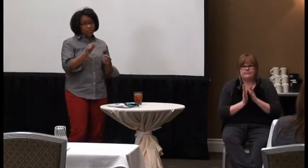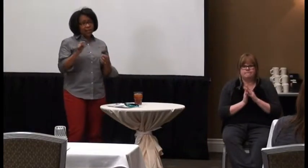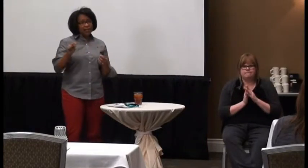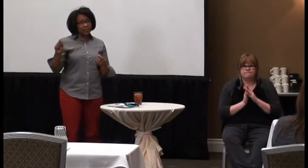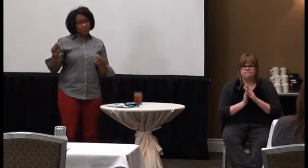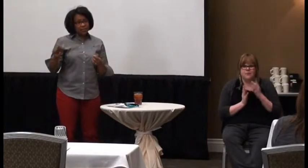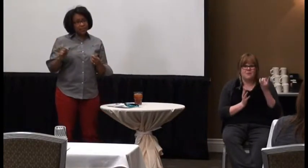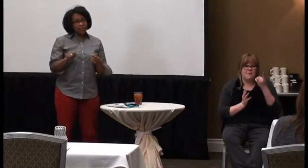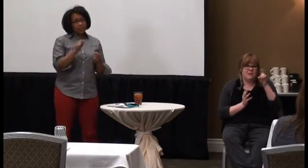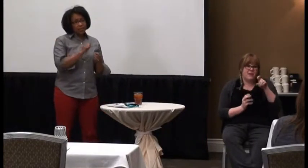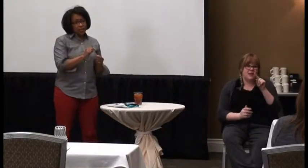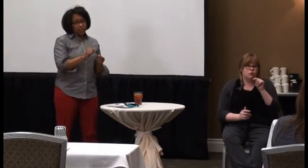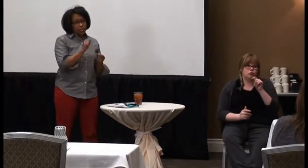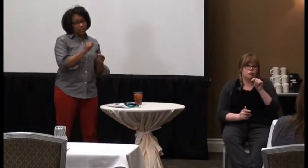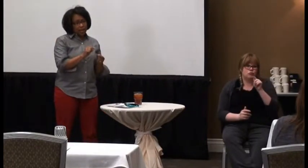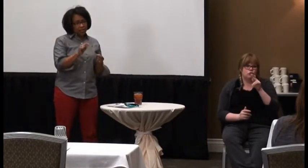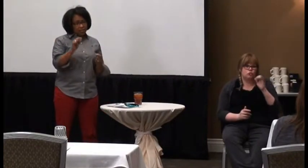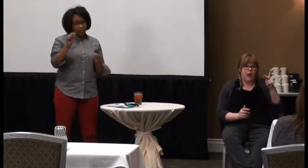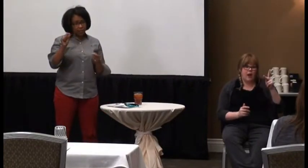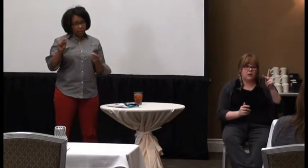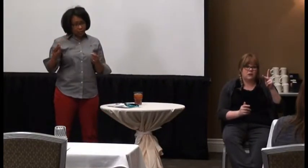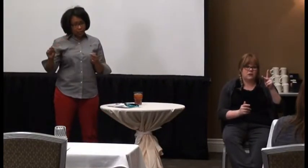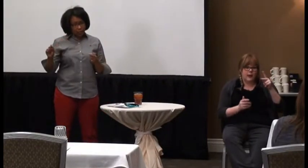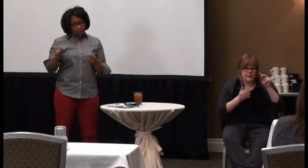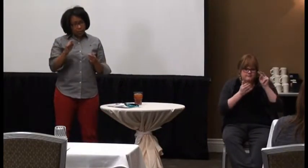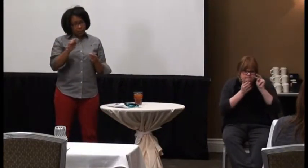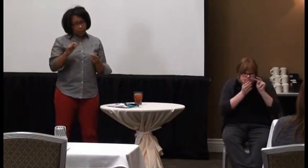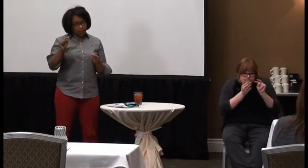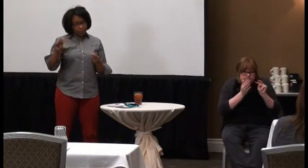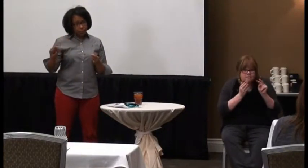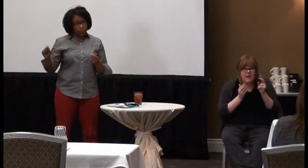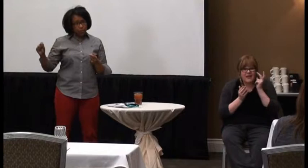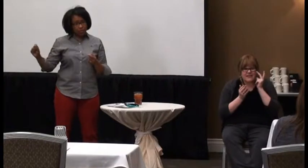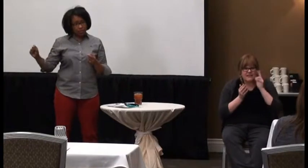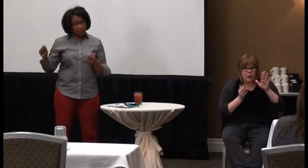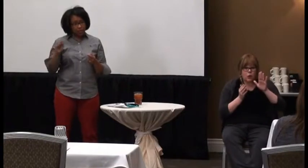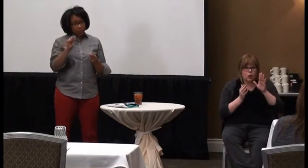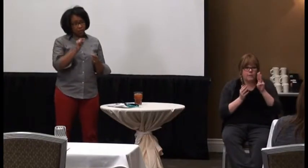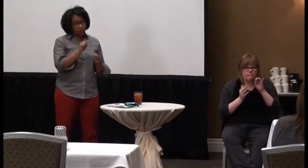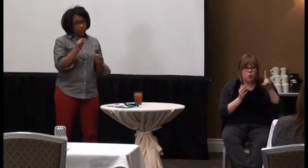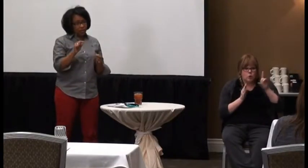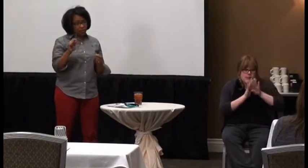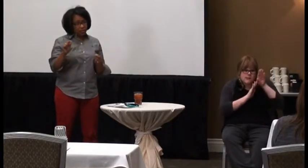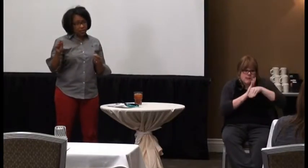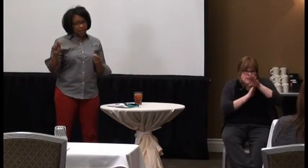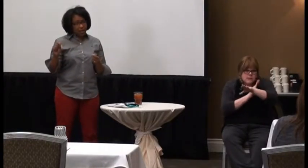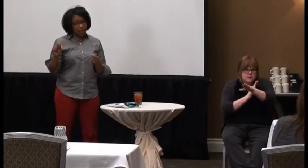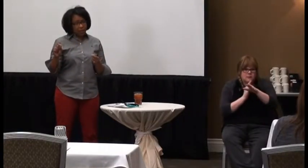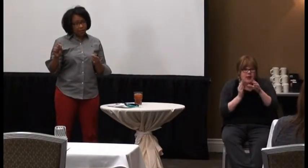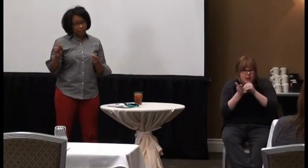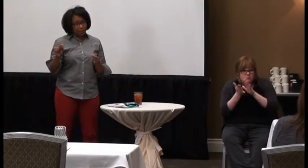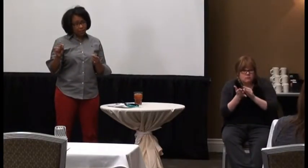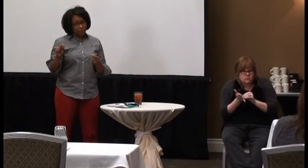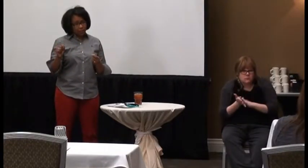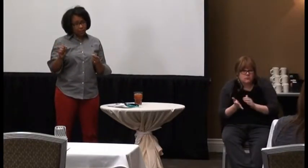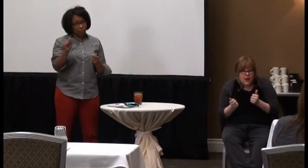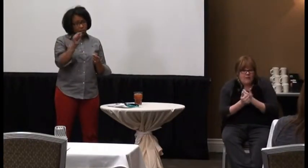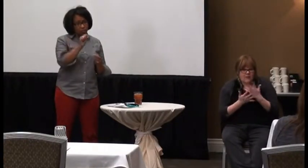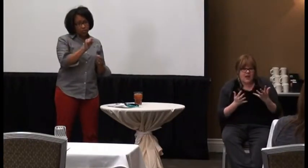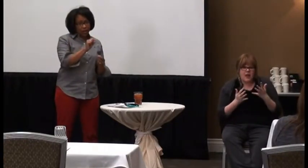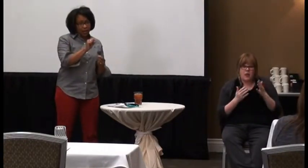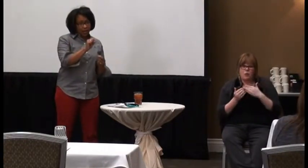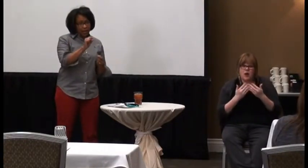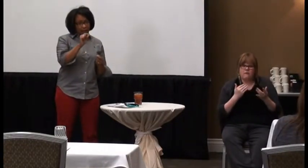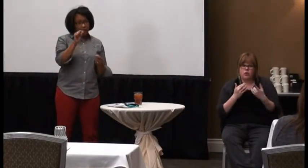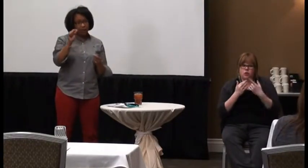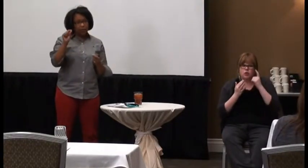something that's tracked to see just how cyclic her mood is and where you begin to see that happen. Whether